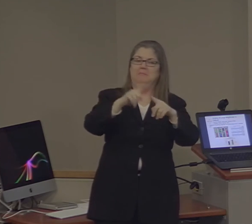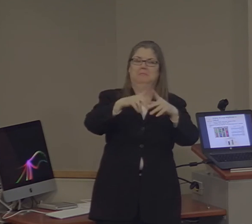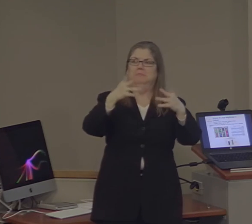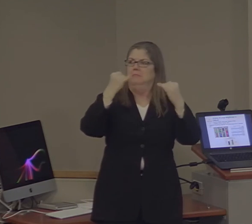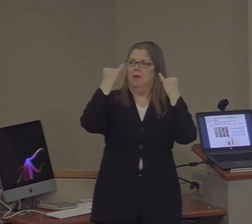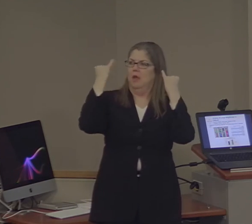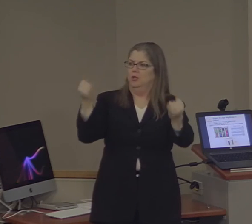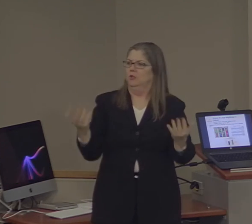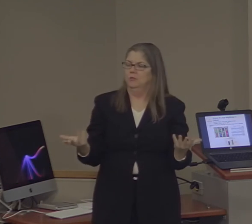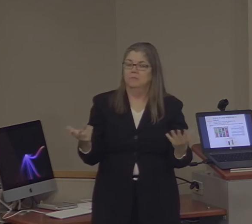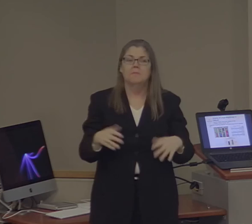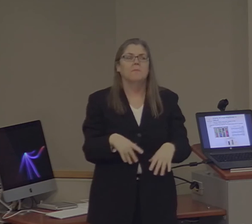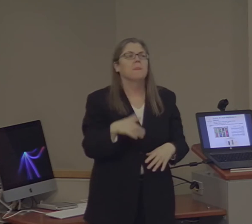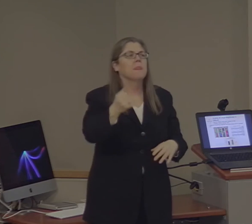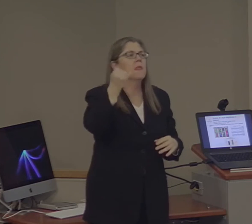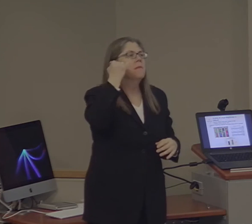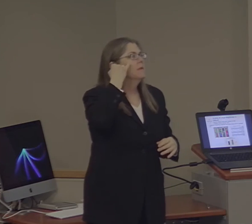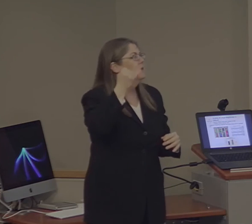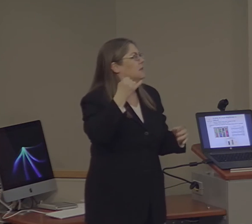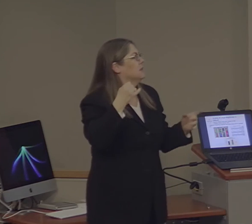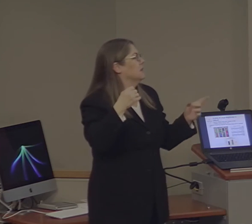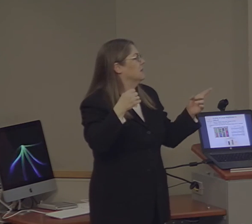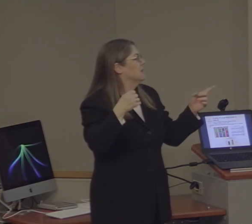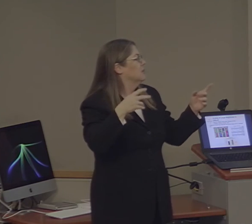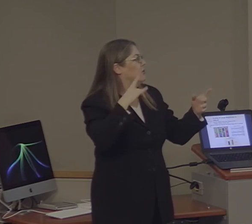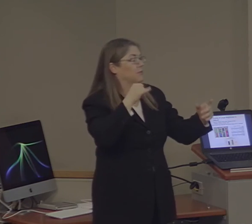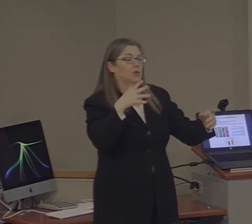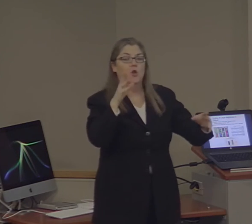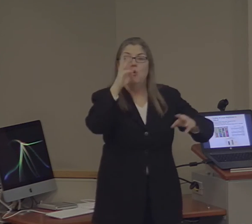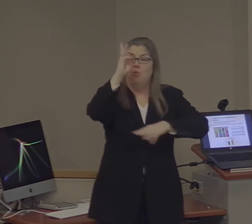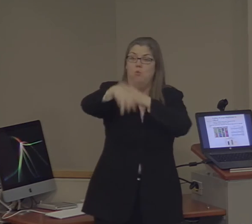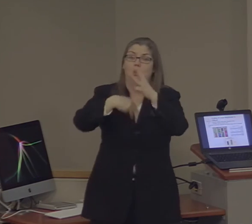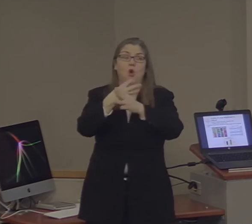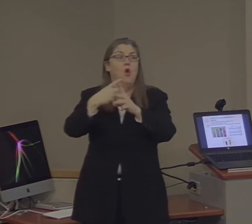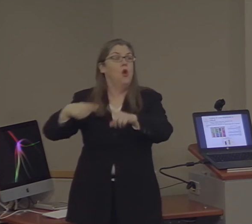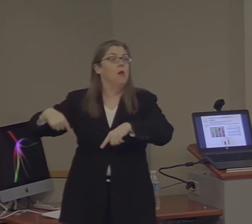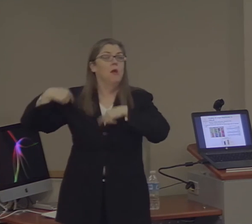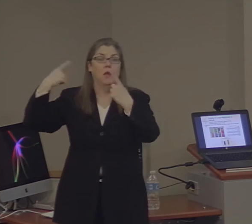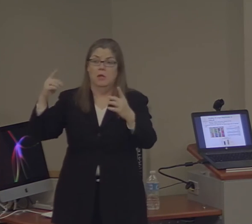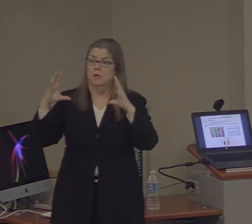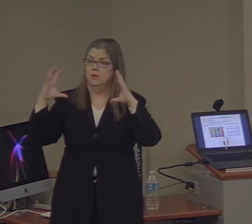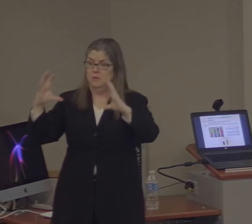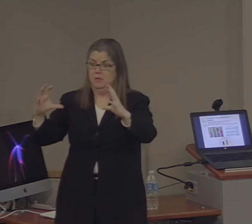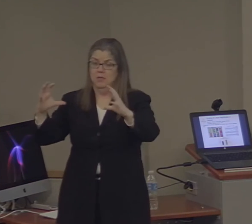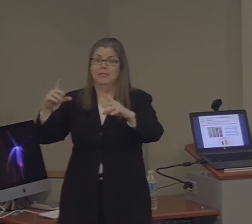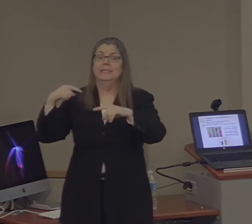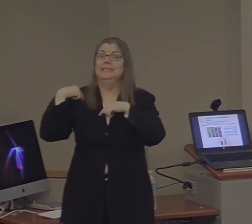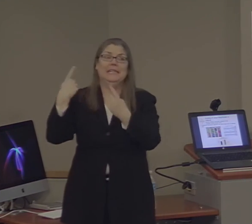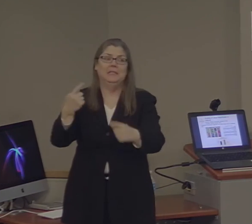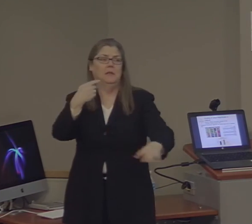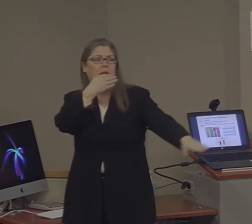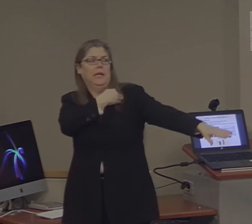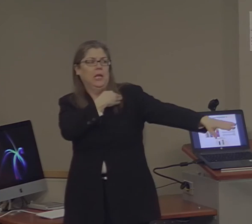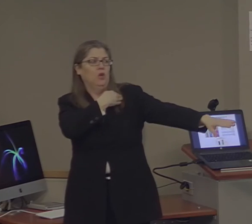imagine that the world's been around, this is the analogy they use, from your shoulder to your tip of your finger. Well, the dinosaurs